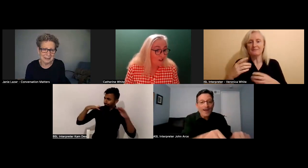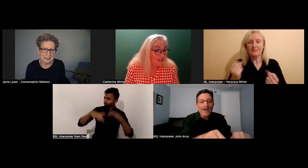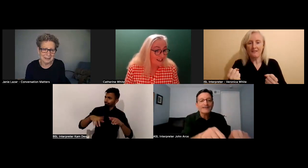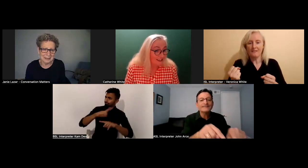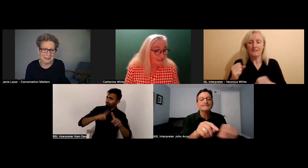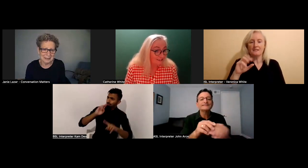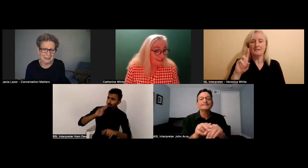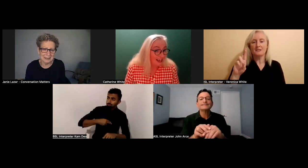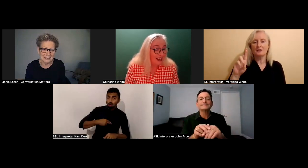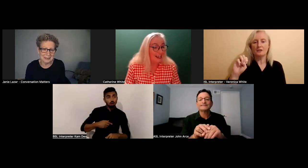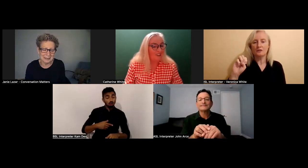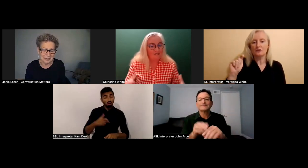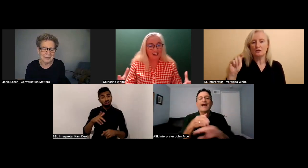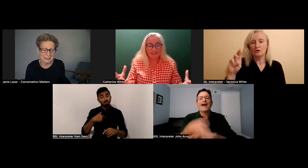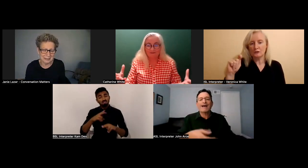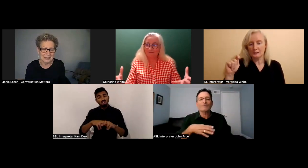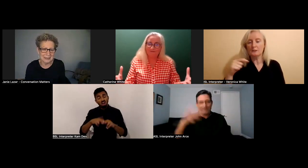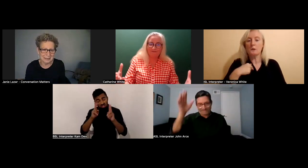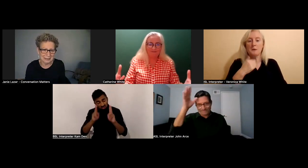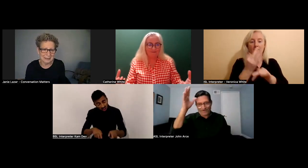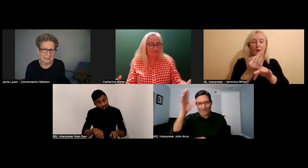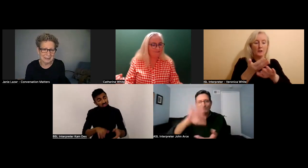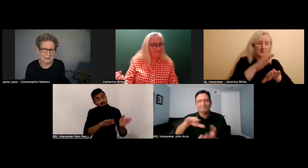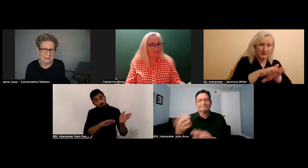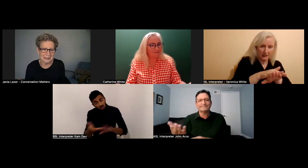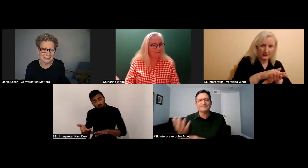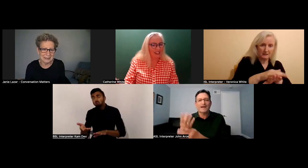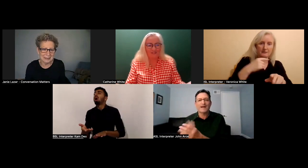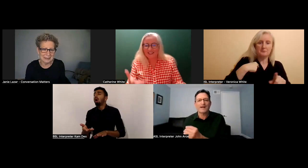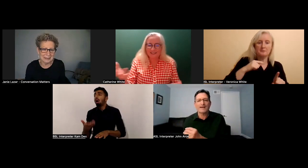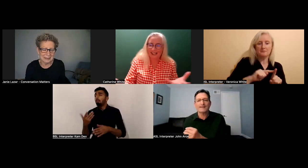after my father died. And I felt